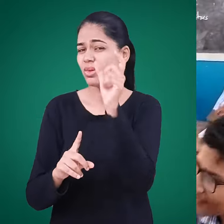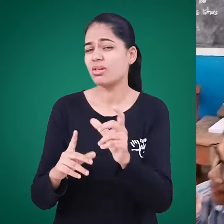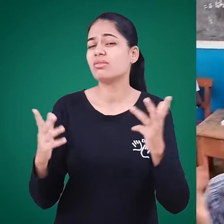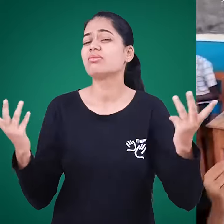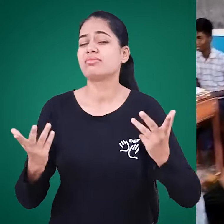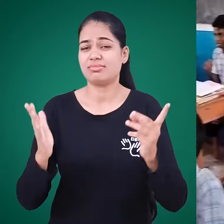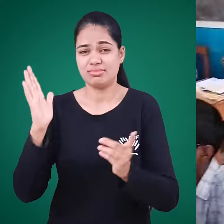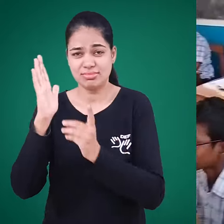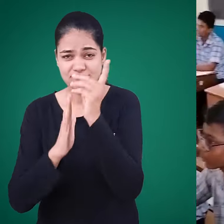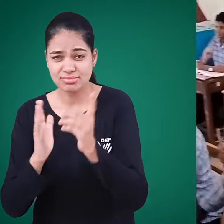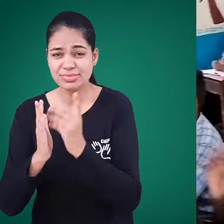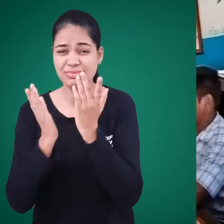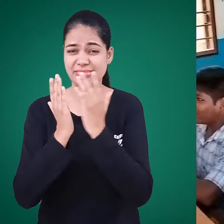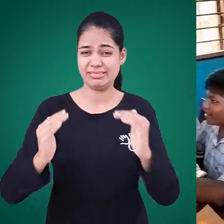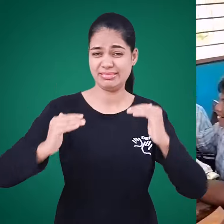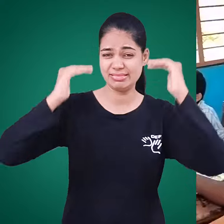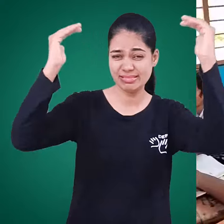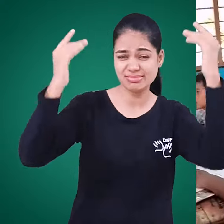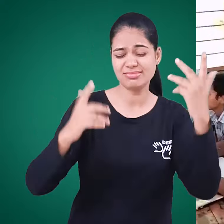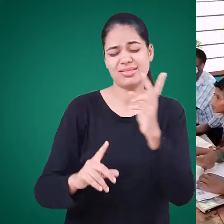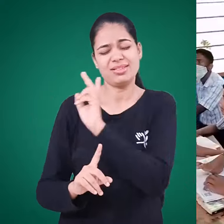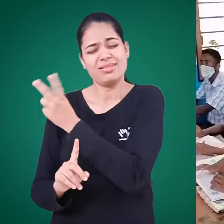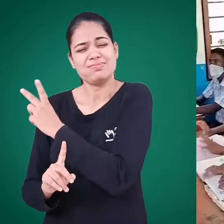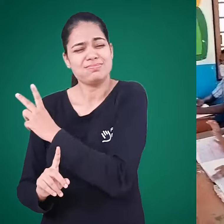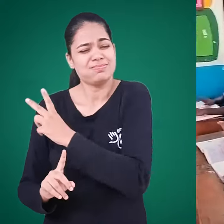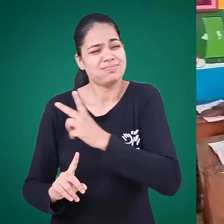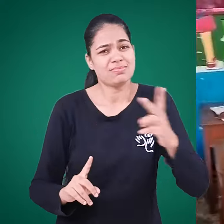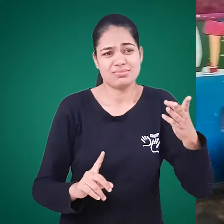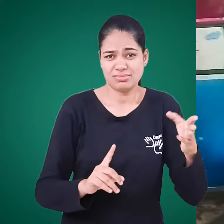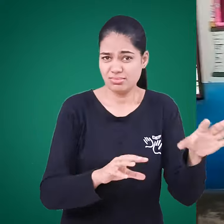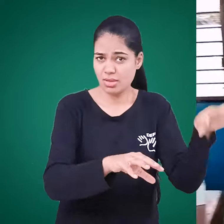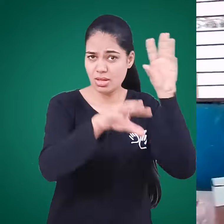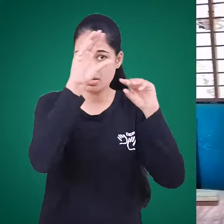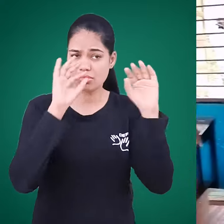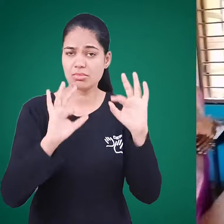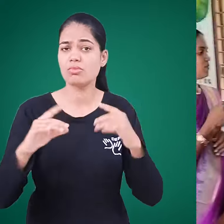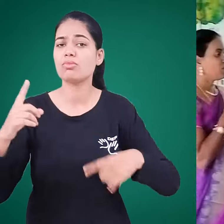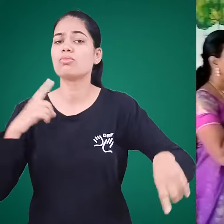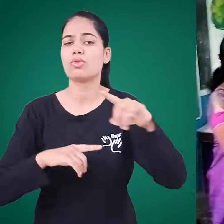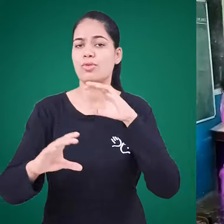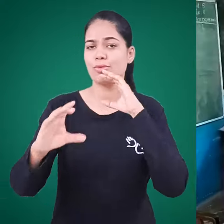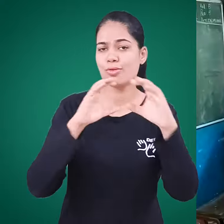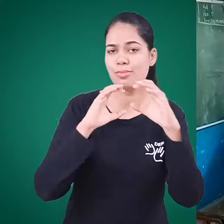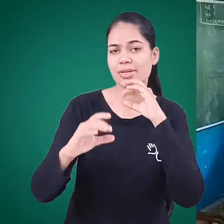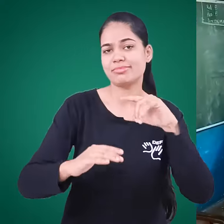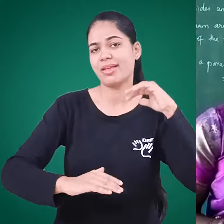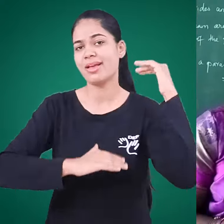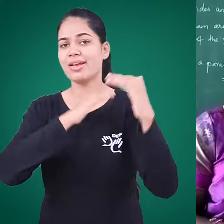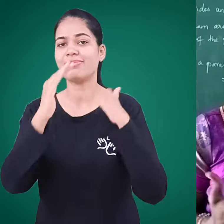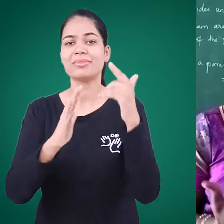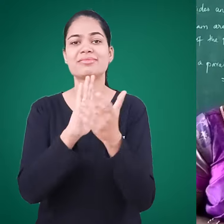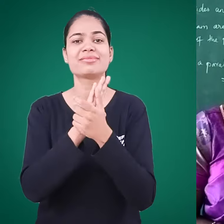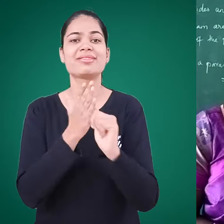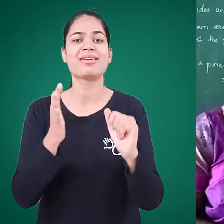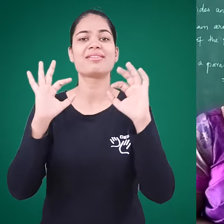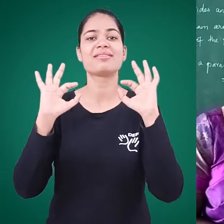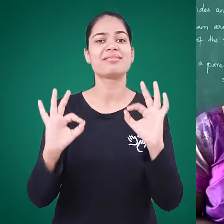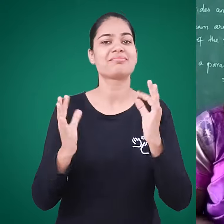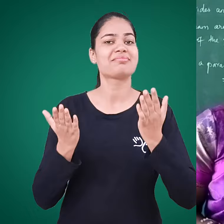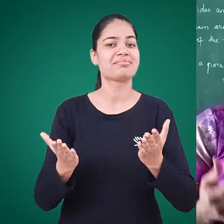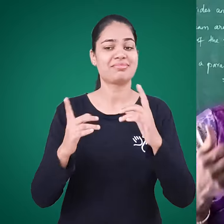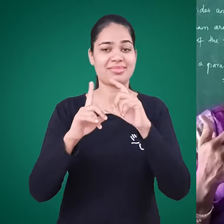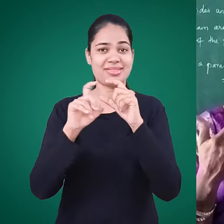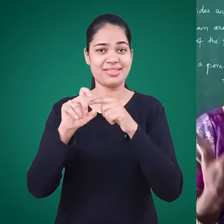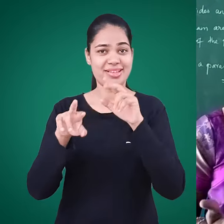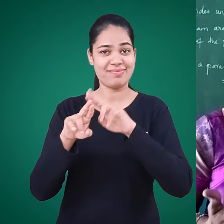also teaching references for higher education to find dictionary and communication skills for our students.